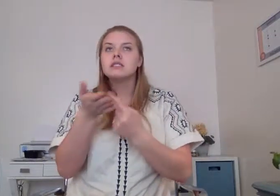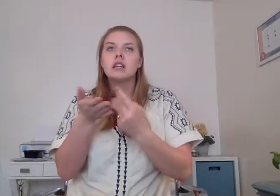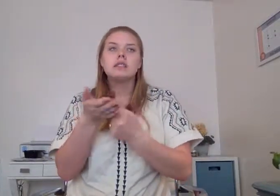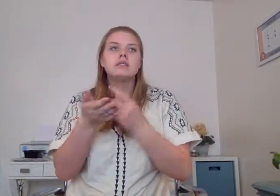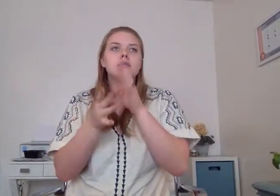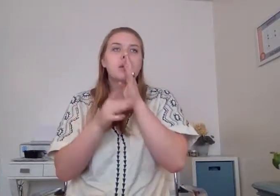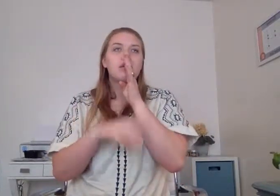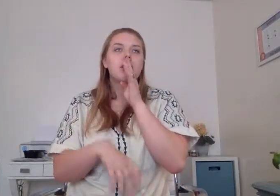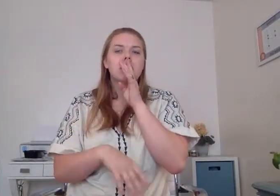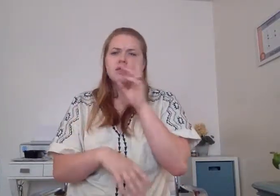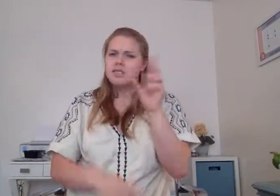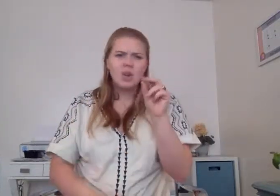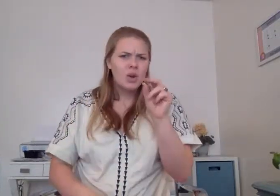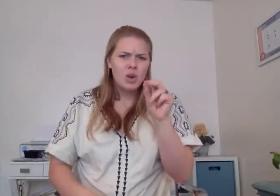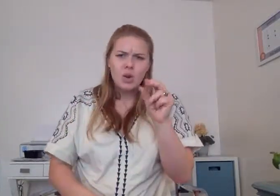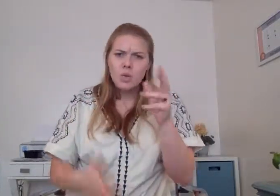try and make sure that it's tangible.